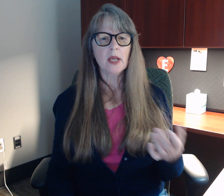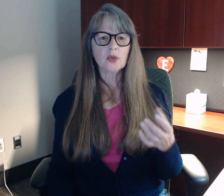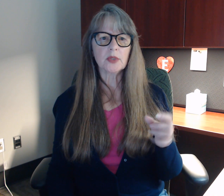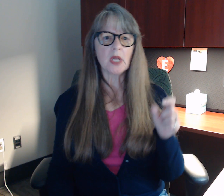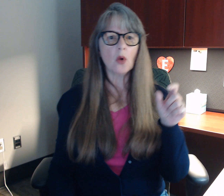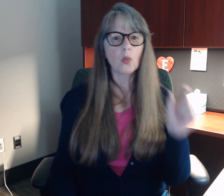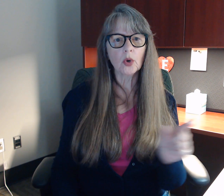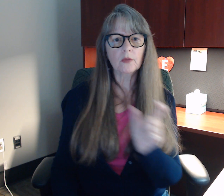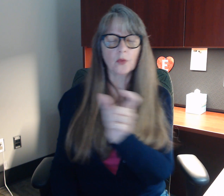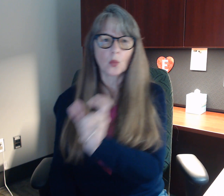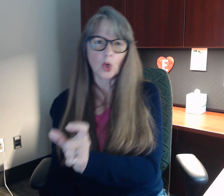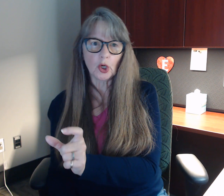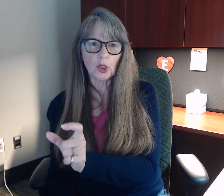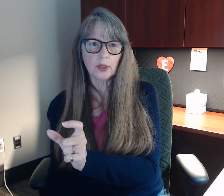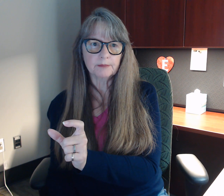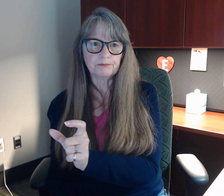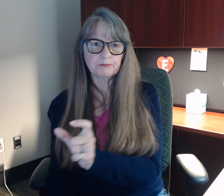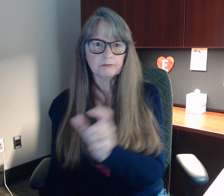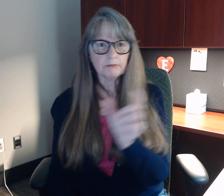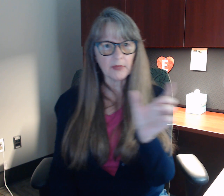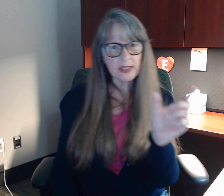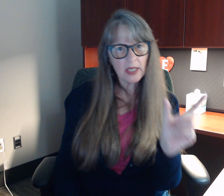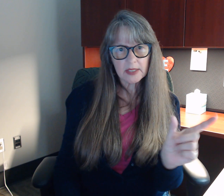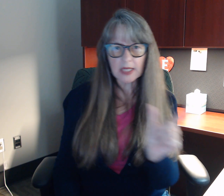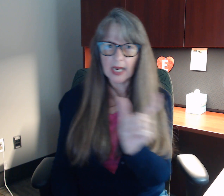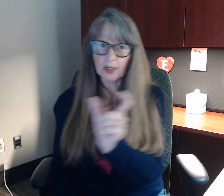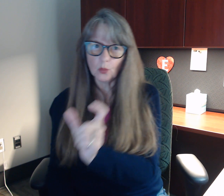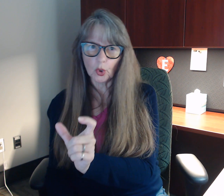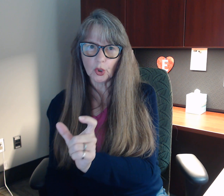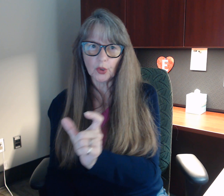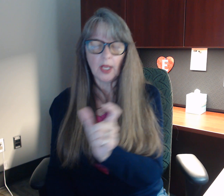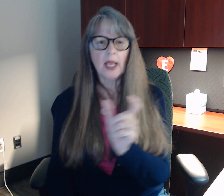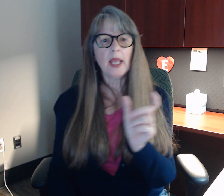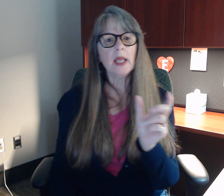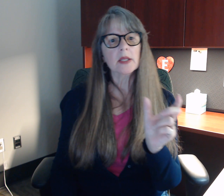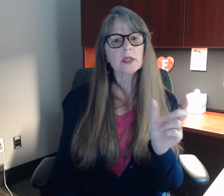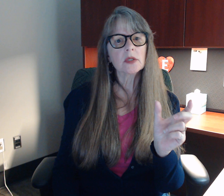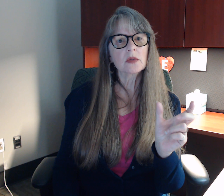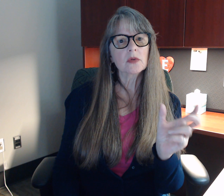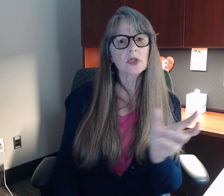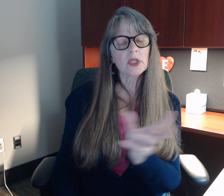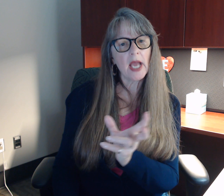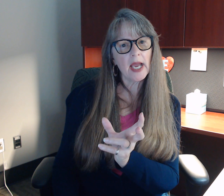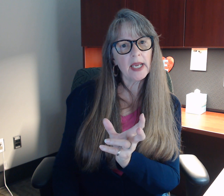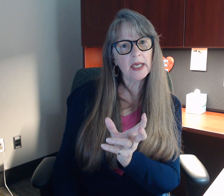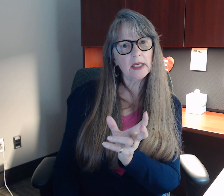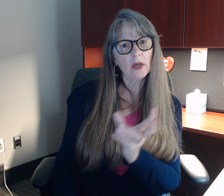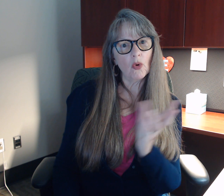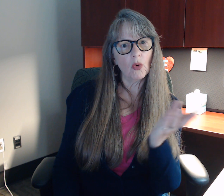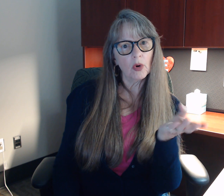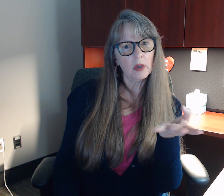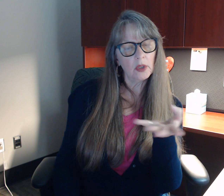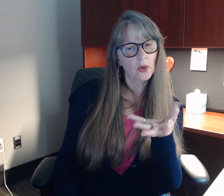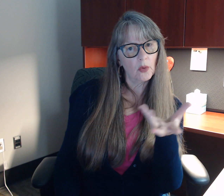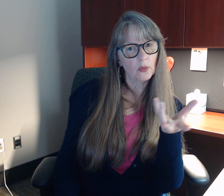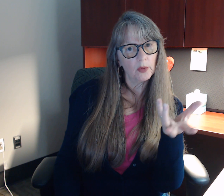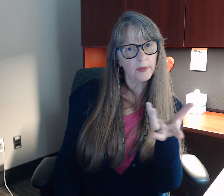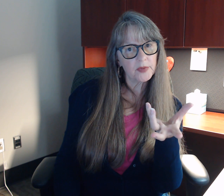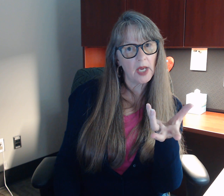it's not word for word. It's not sign word. It's sign, or a group of